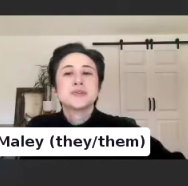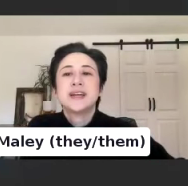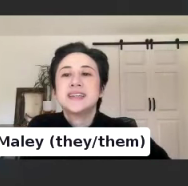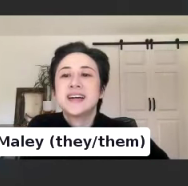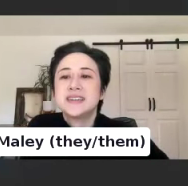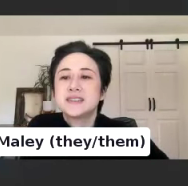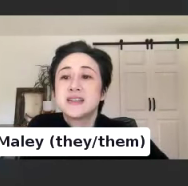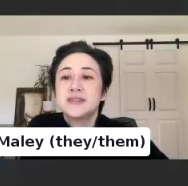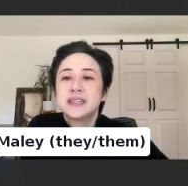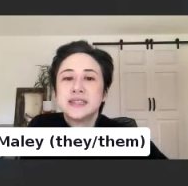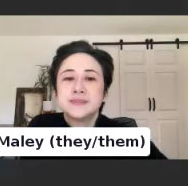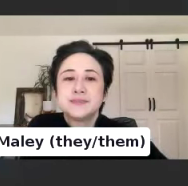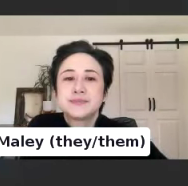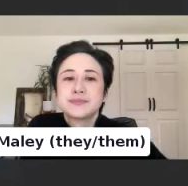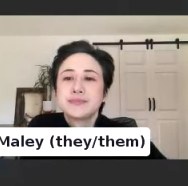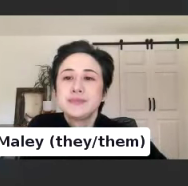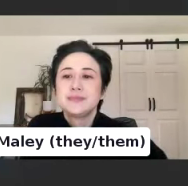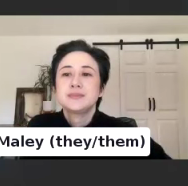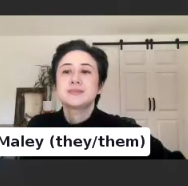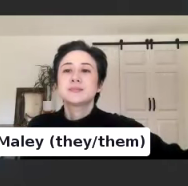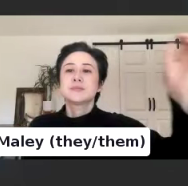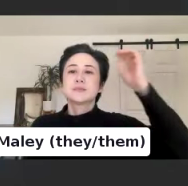Hermit is providing guidance. Lovely.